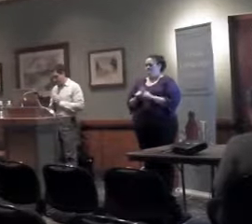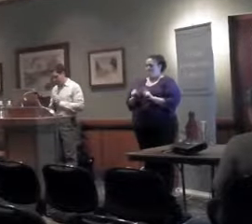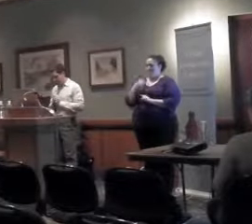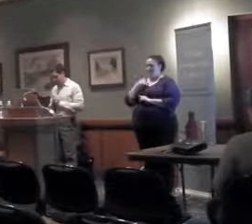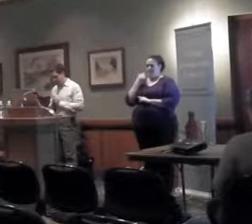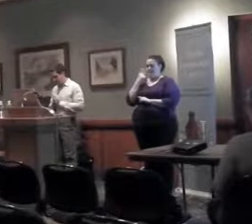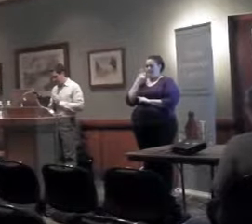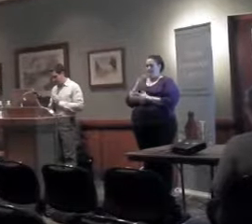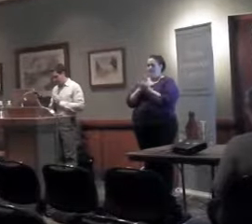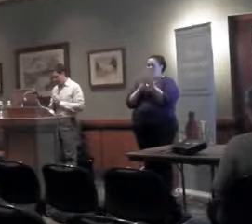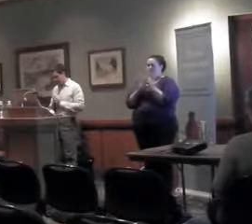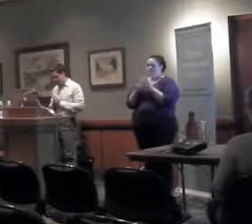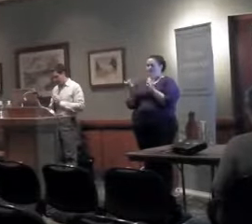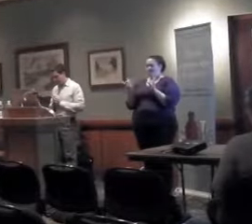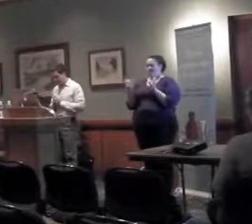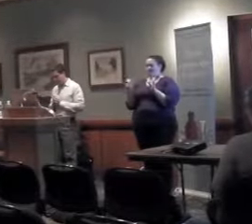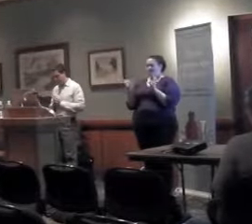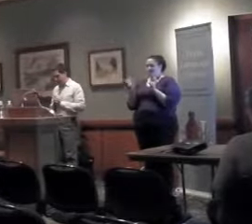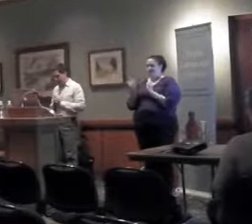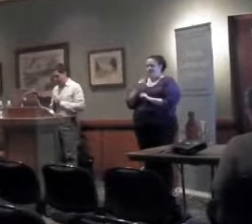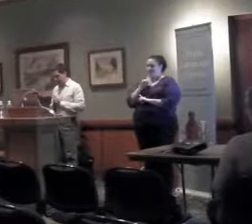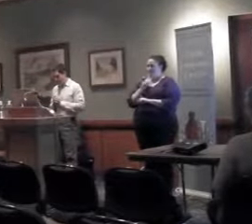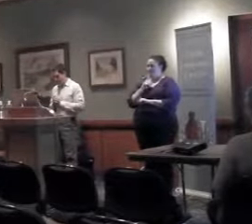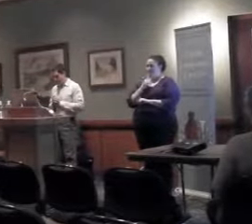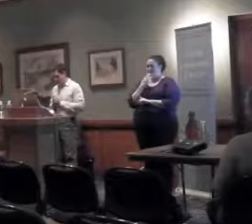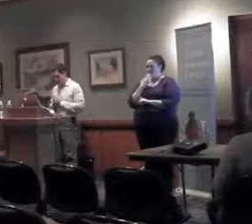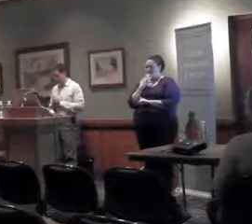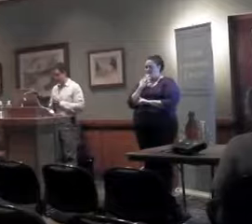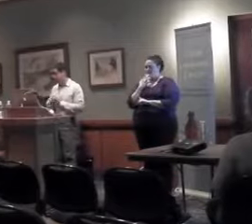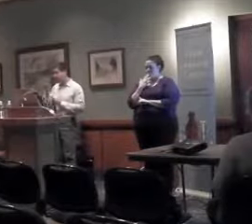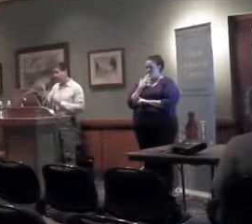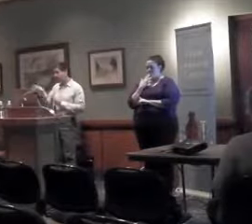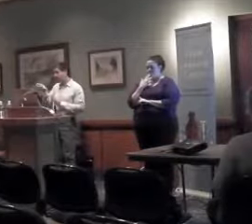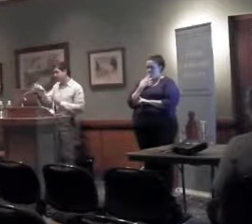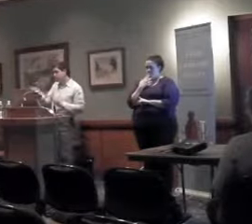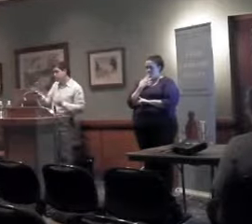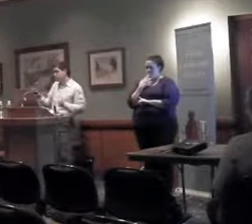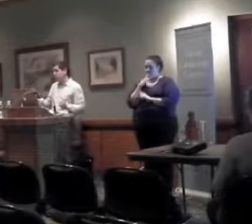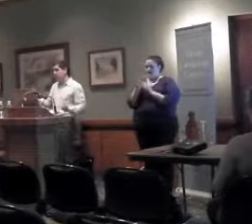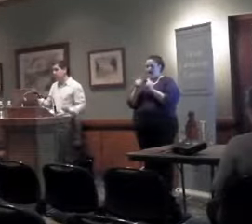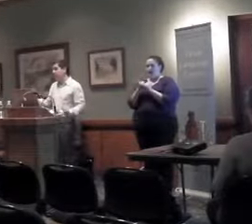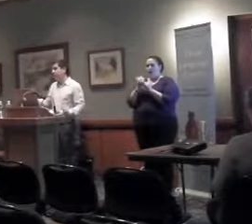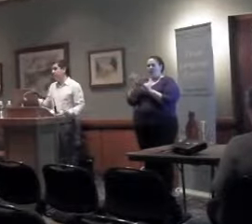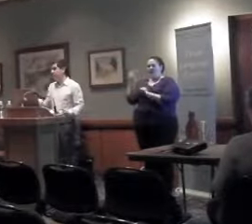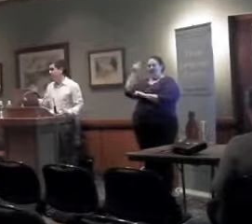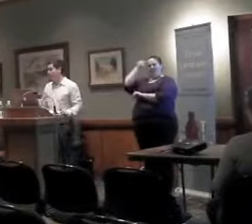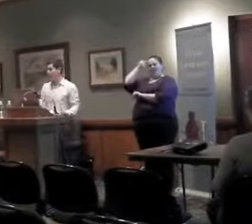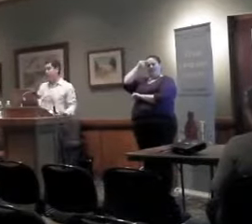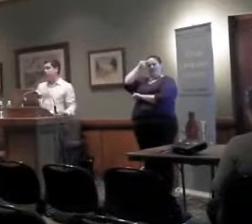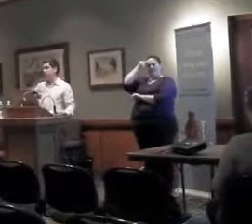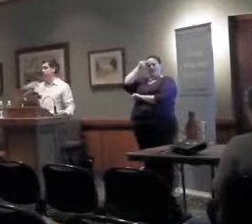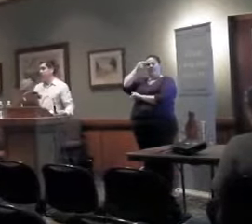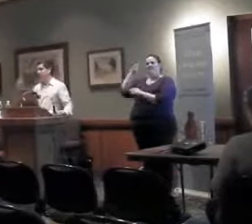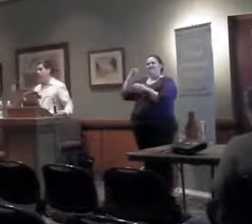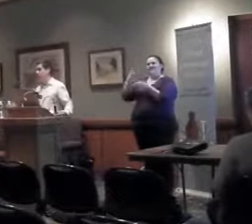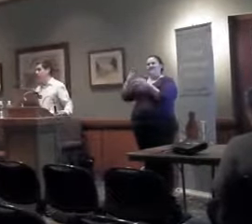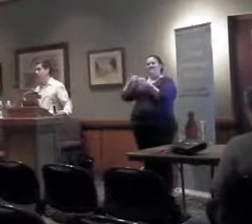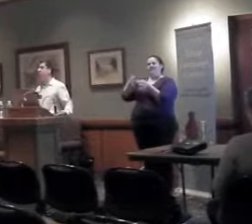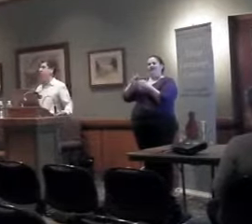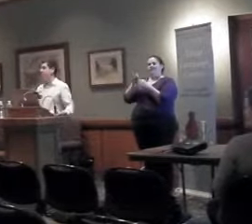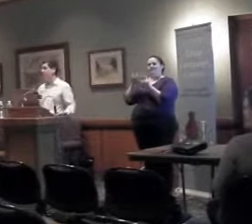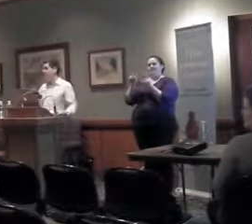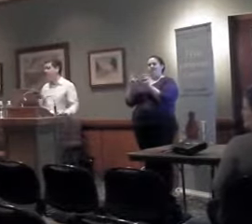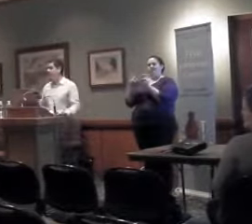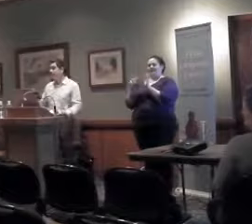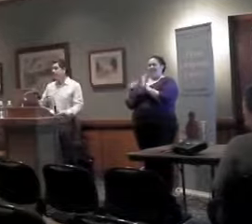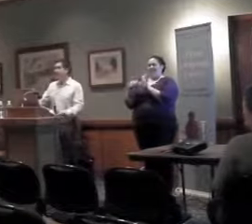the issue lies in just how, say, government entities define foreign language or